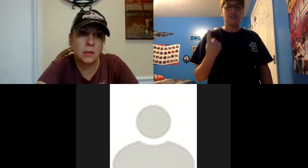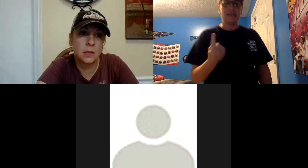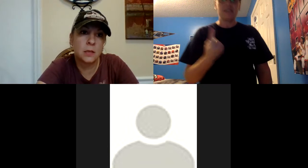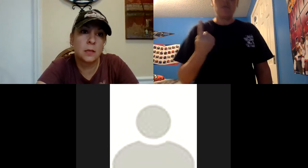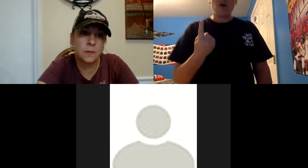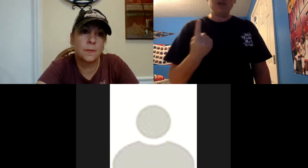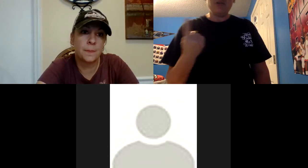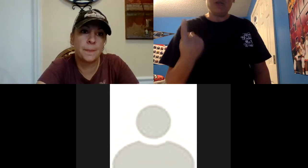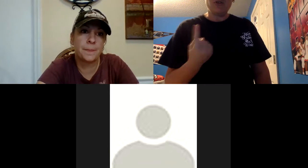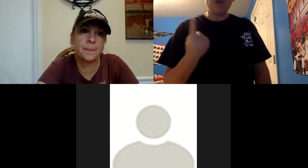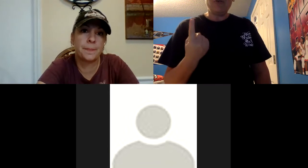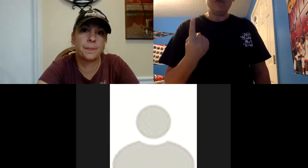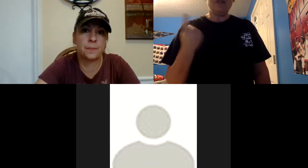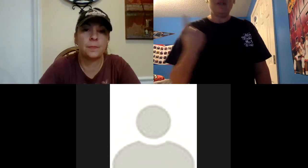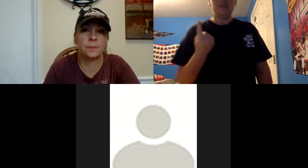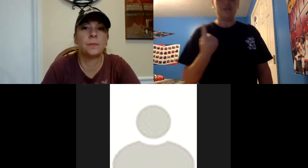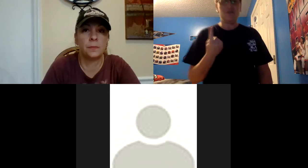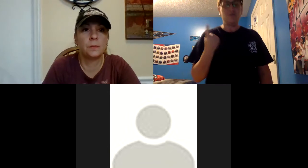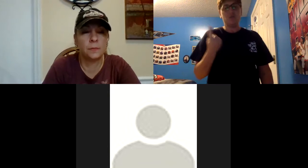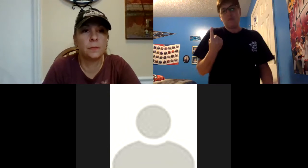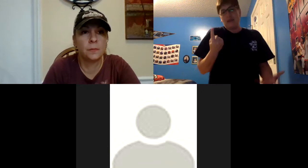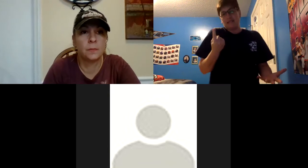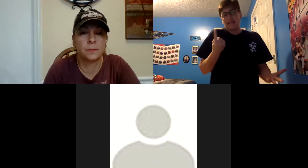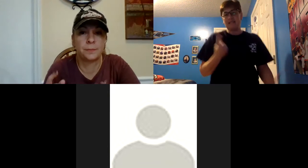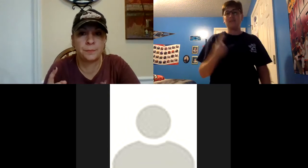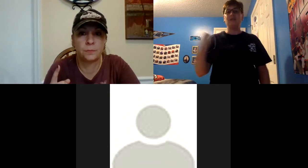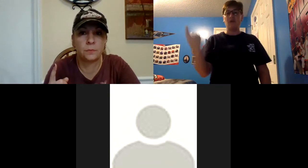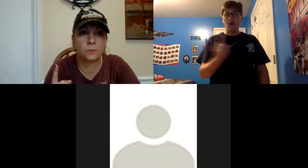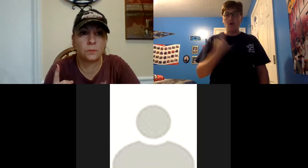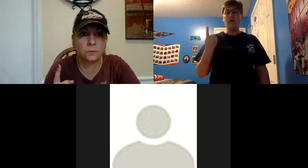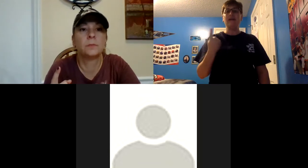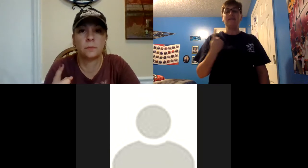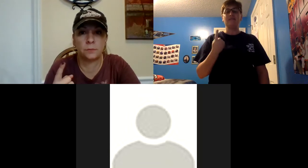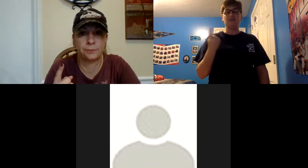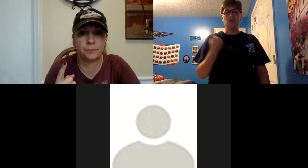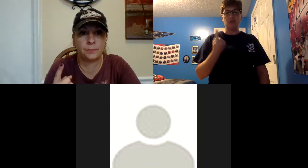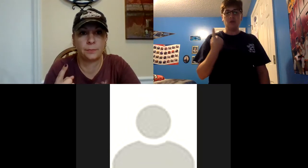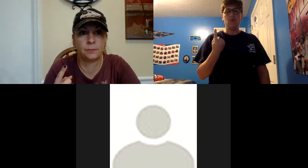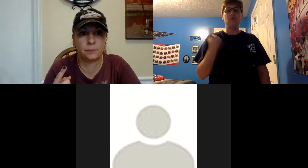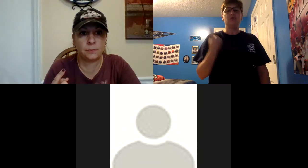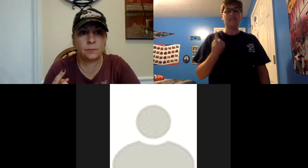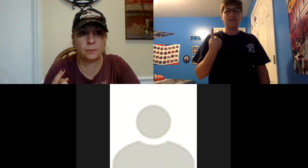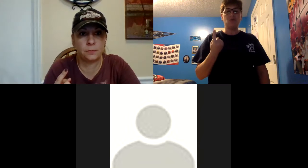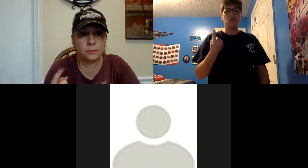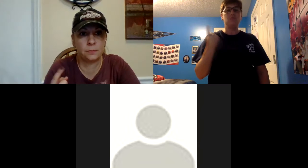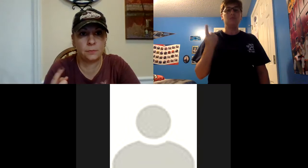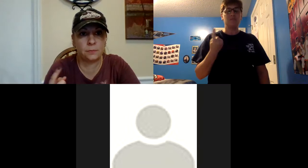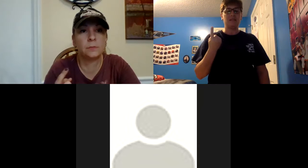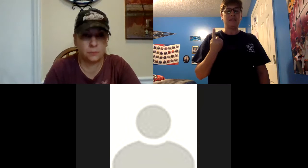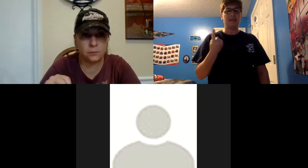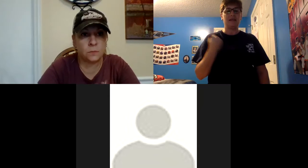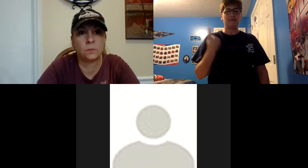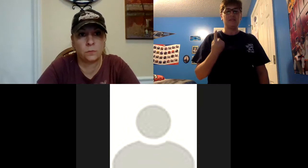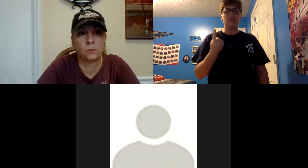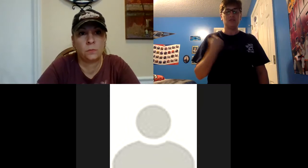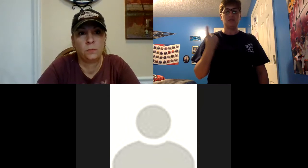is just like a small little circle. So, which makes sense, always, you're alone, you're single, something